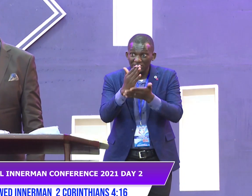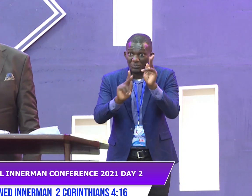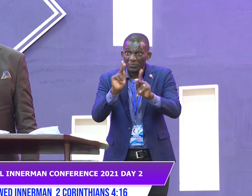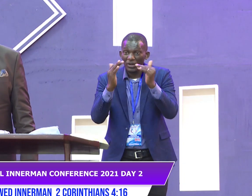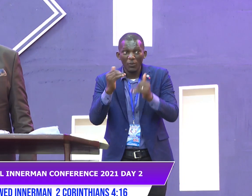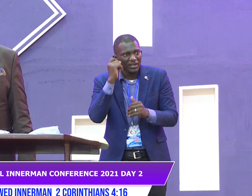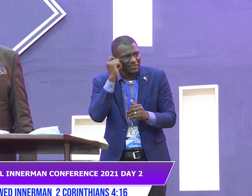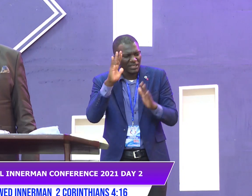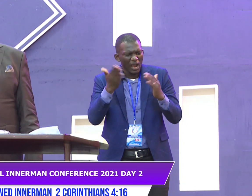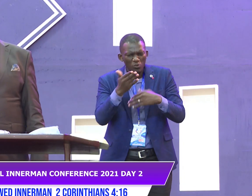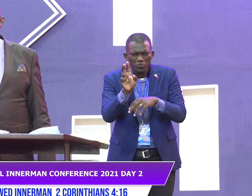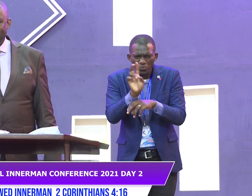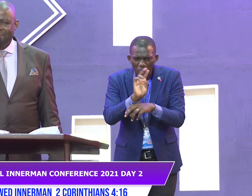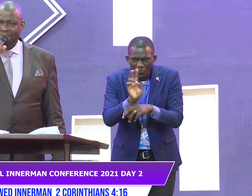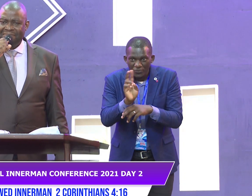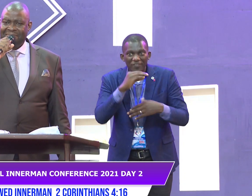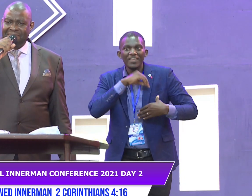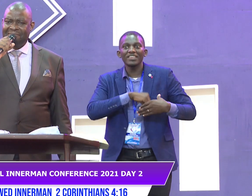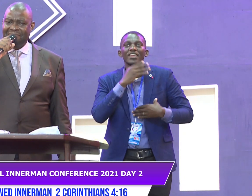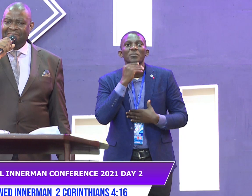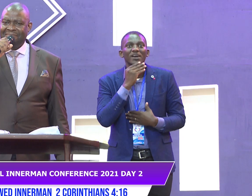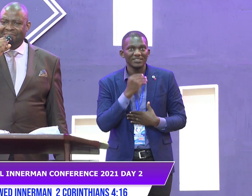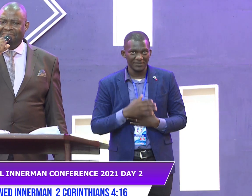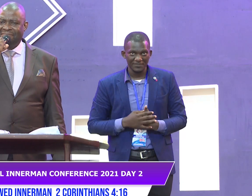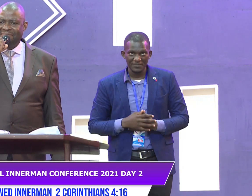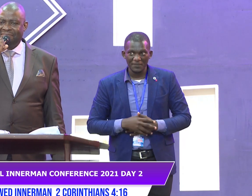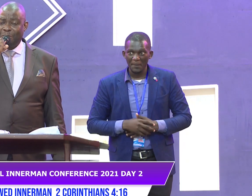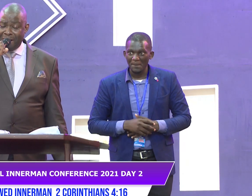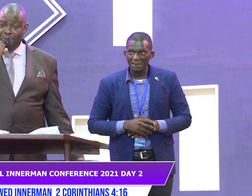anybody who can start to see how to monitor your